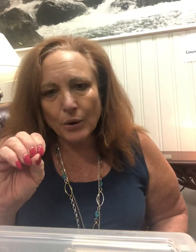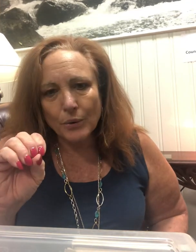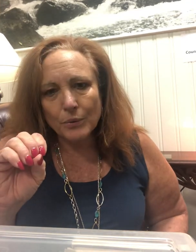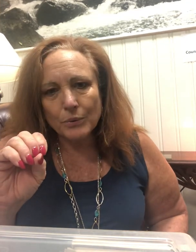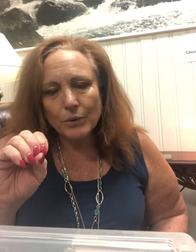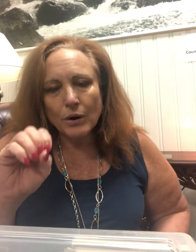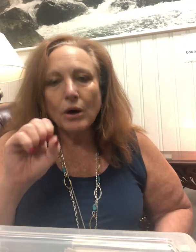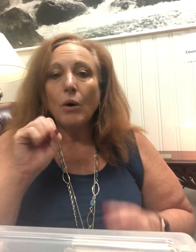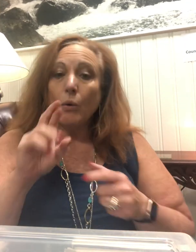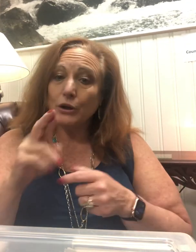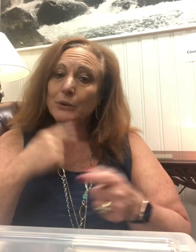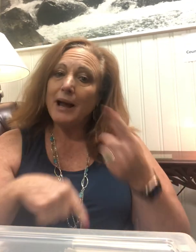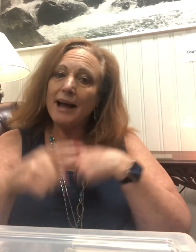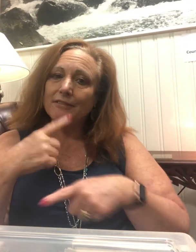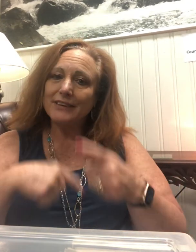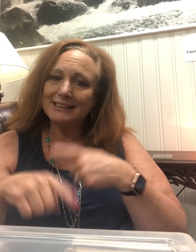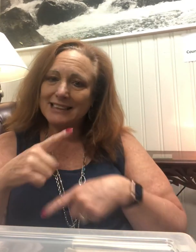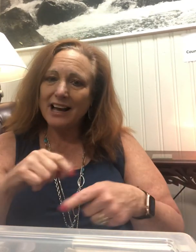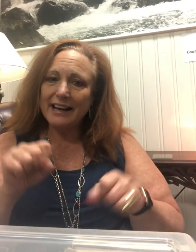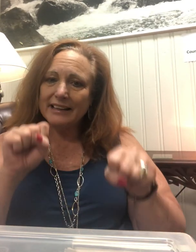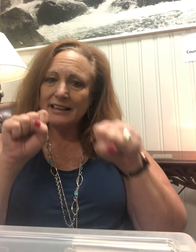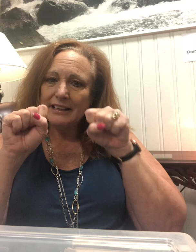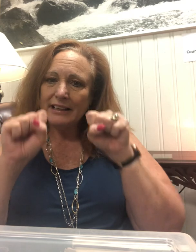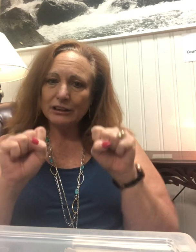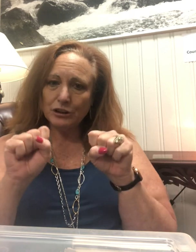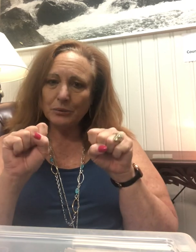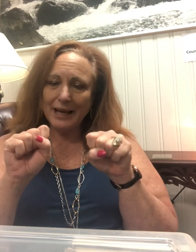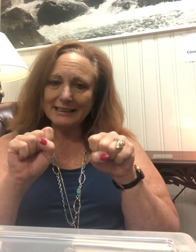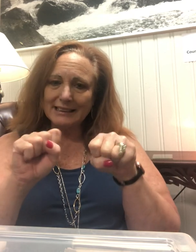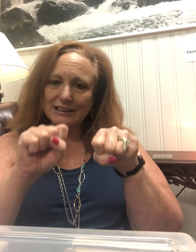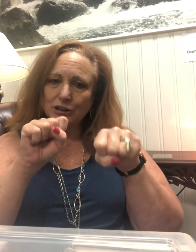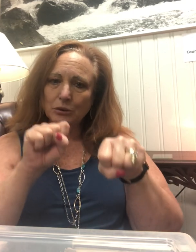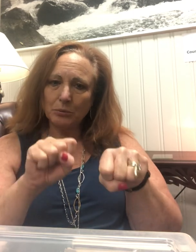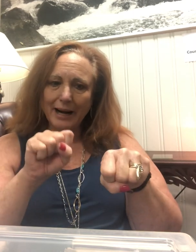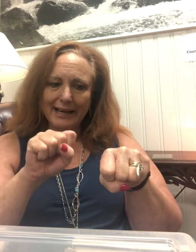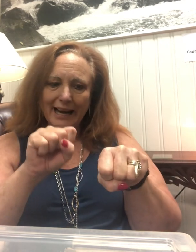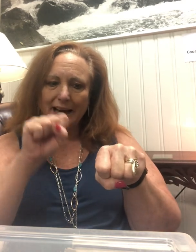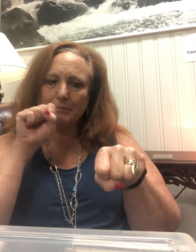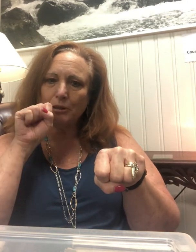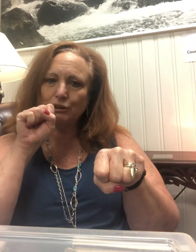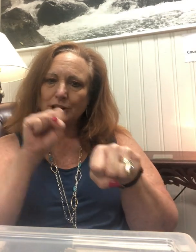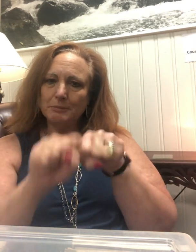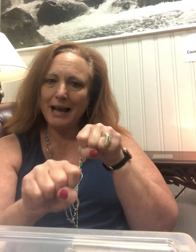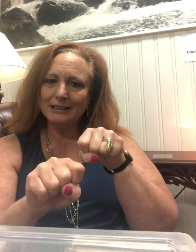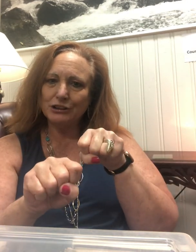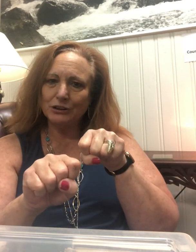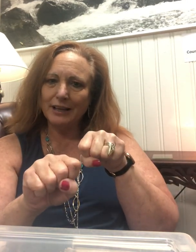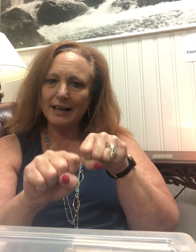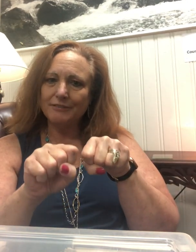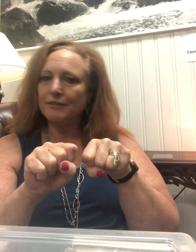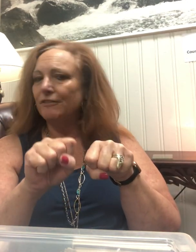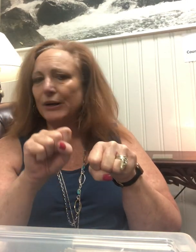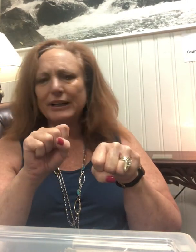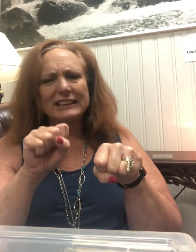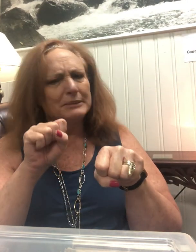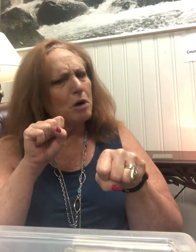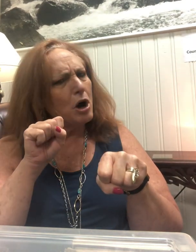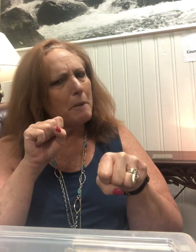so. Or you have the sign, two S's, your right hand brushes past your left. Very small